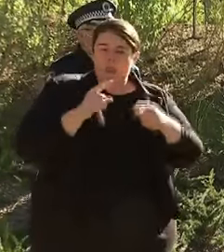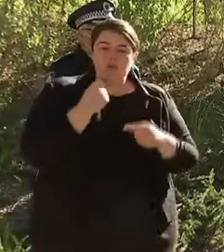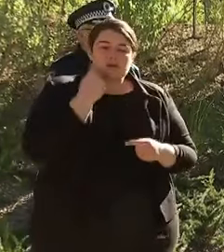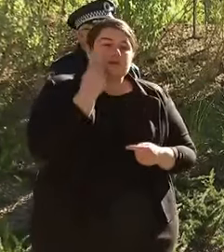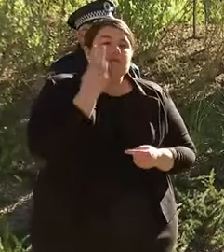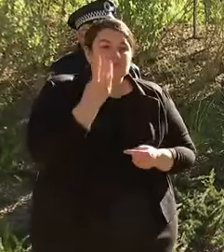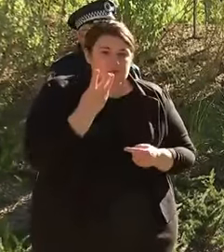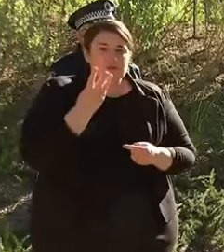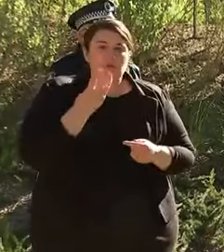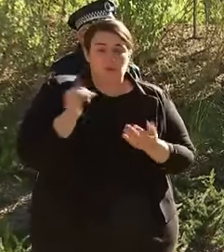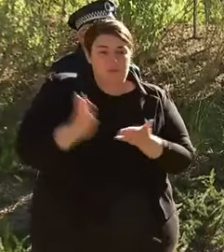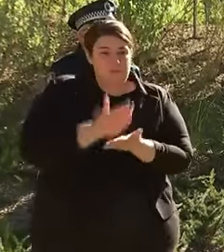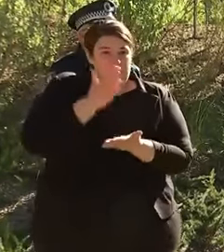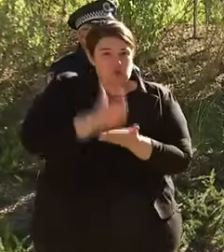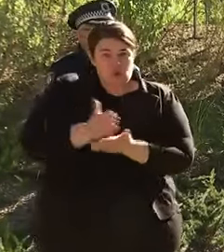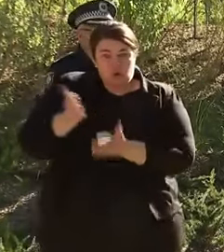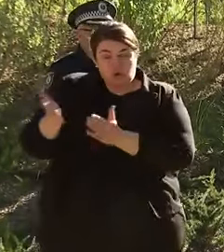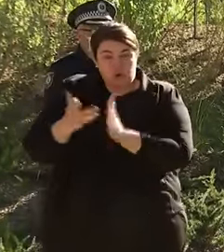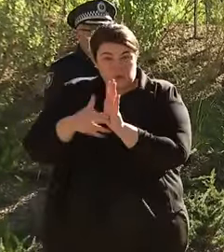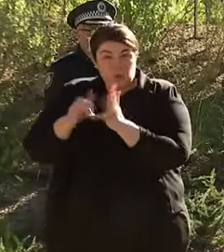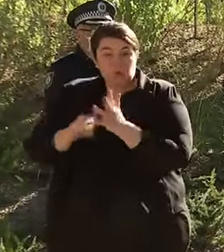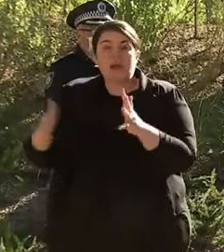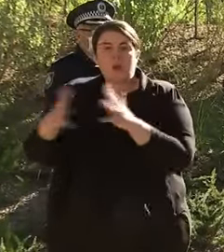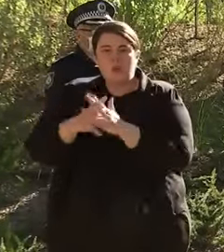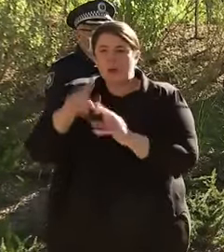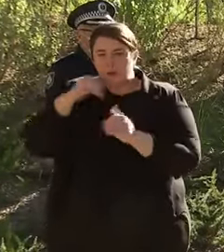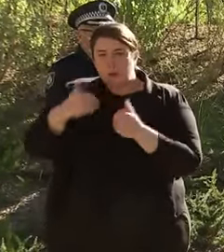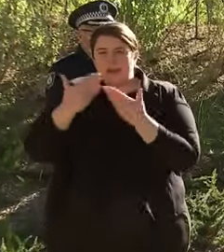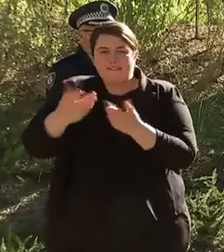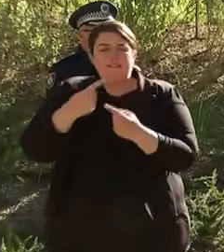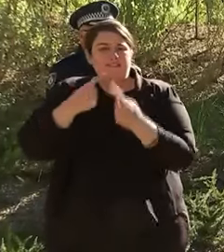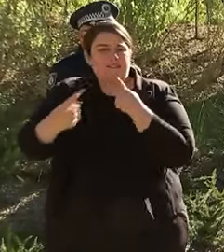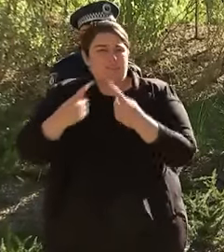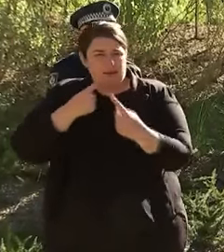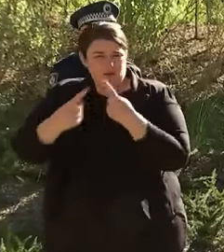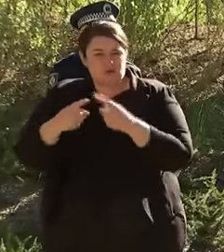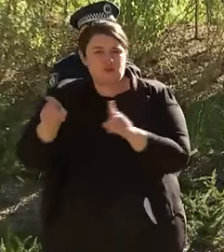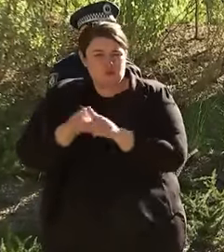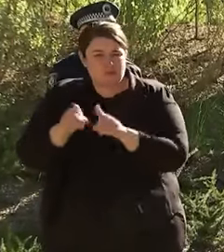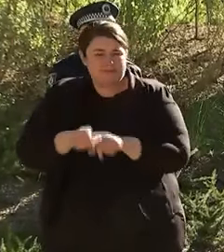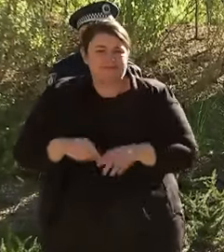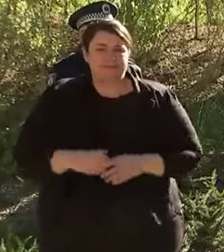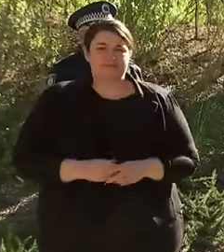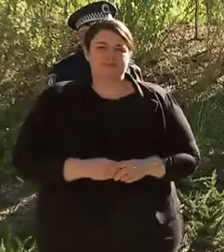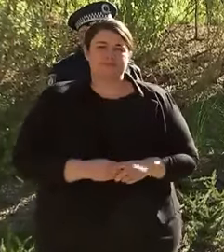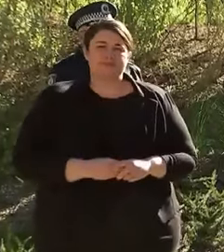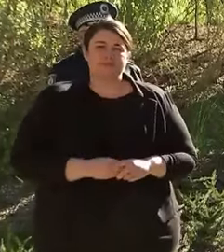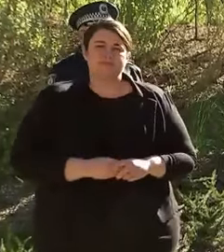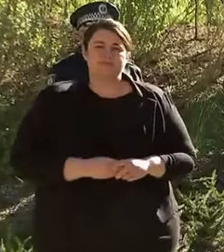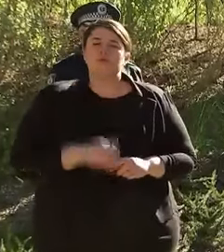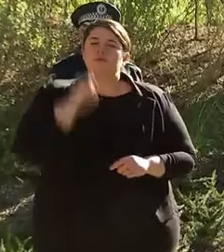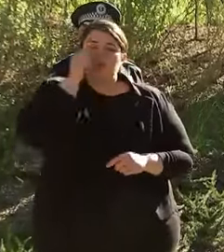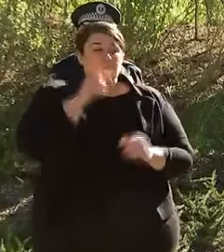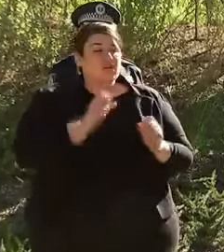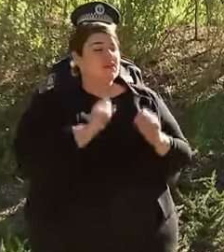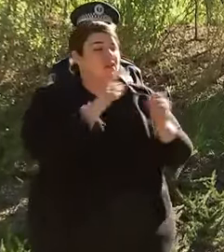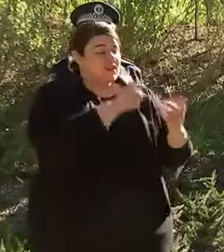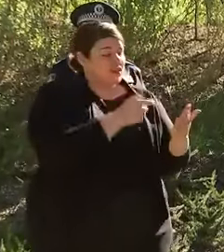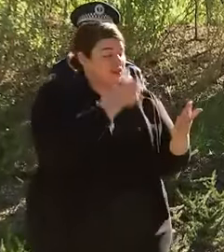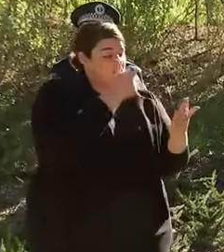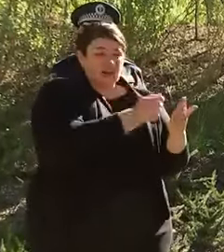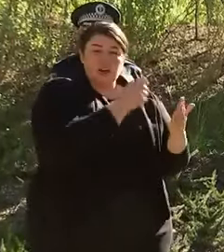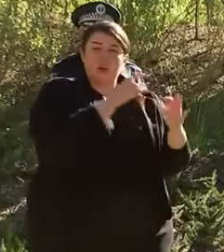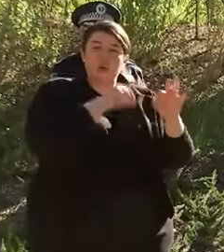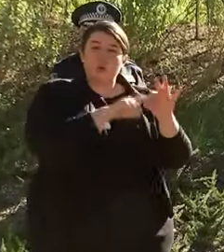ensuring that Service New South Wales is available for that to occur. Can I also encourage everybody to use QR codes whenever you have physical